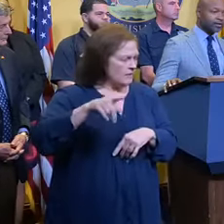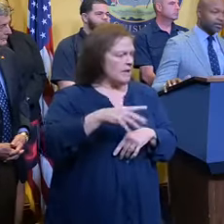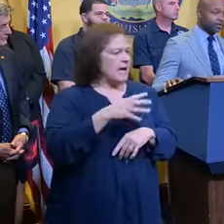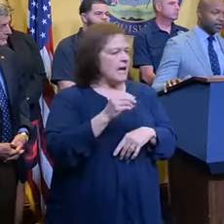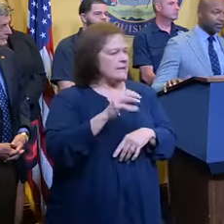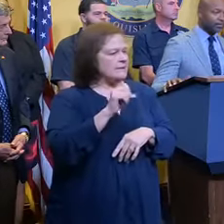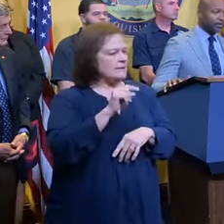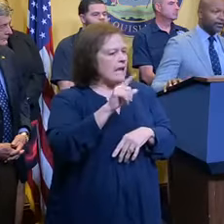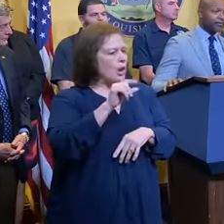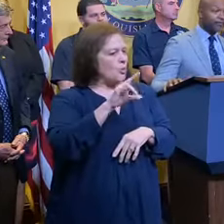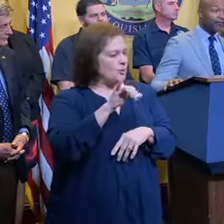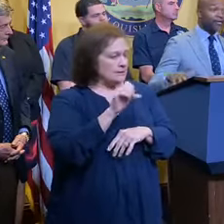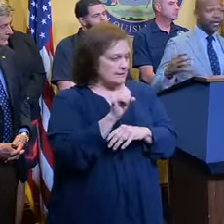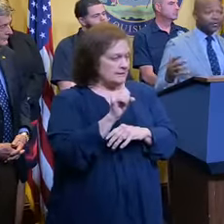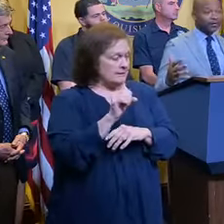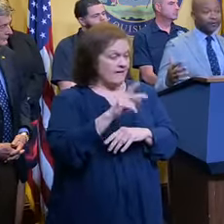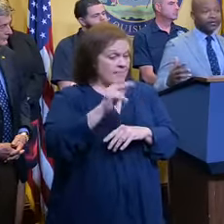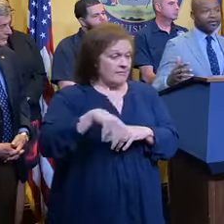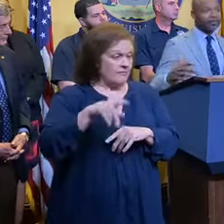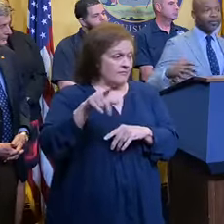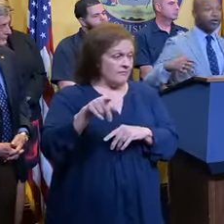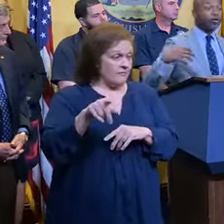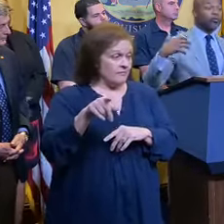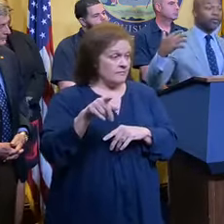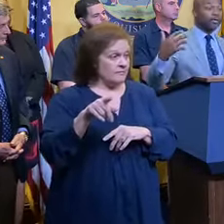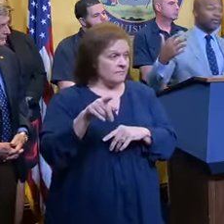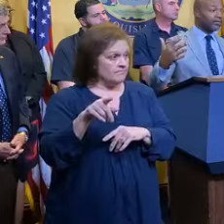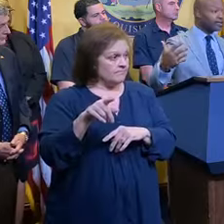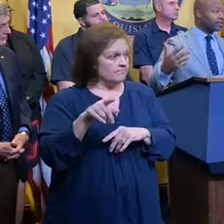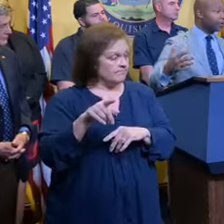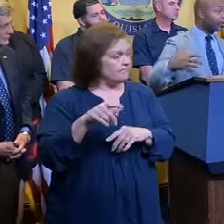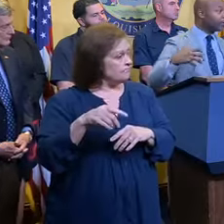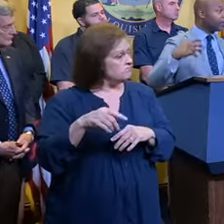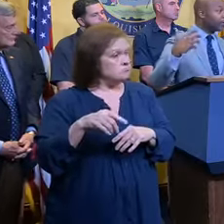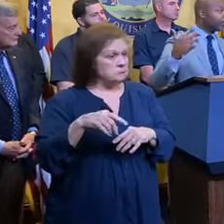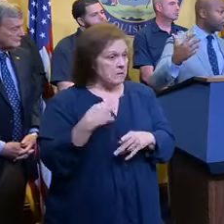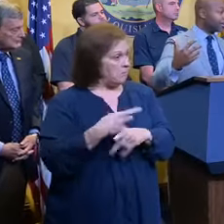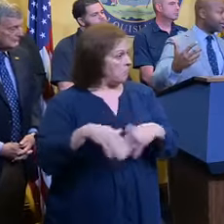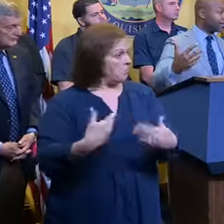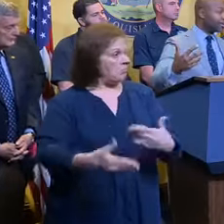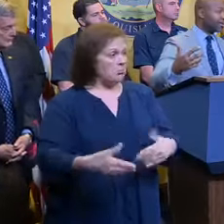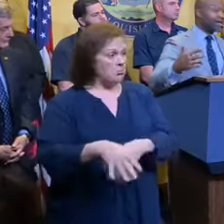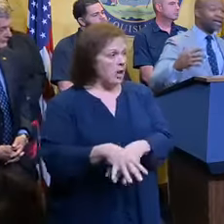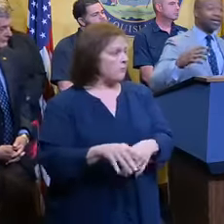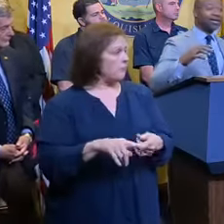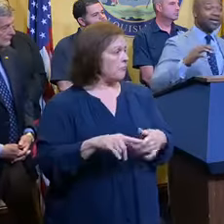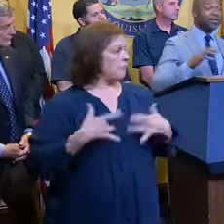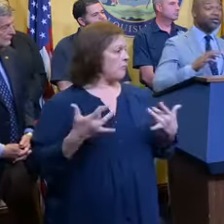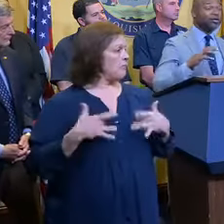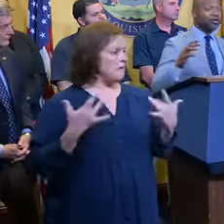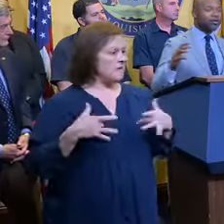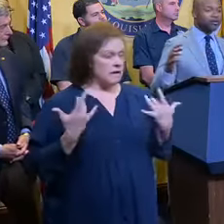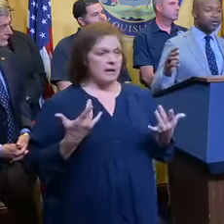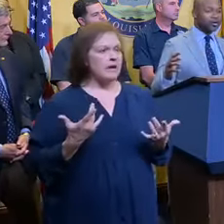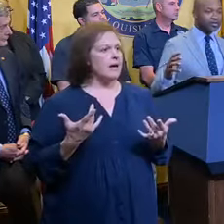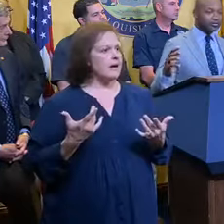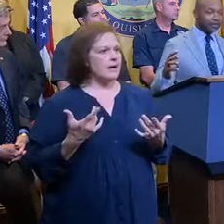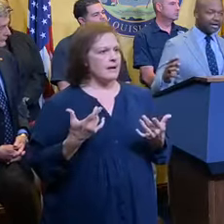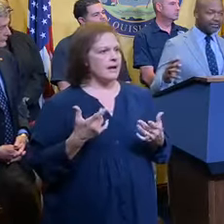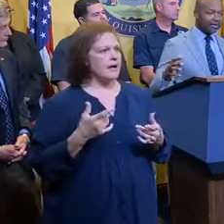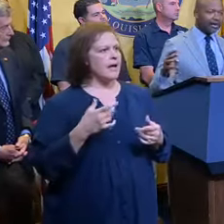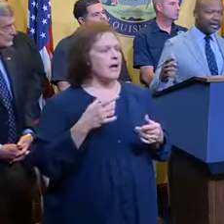of St. Louis. Philadelphia went on with their big events. They went on with their parades, and they had a large